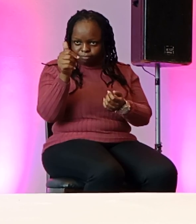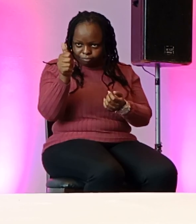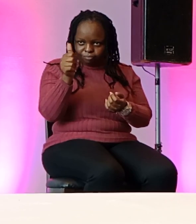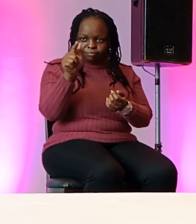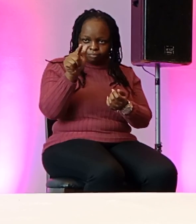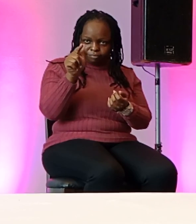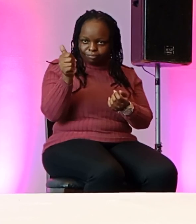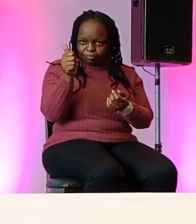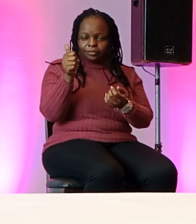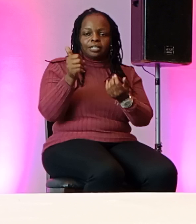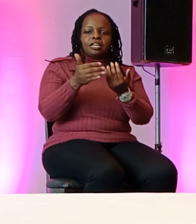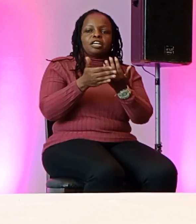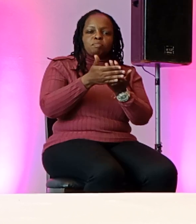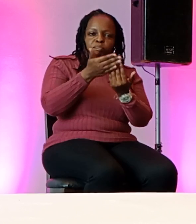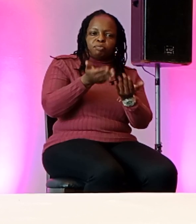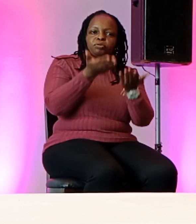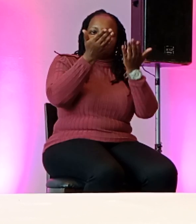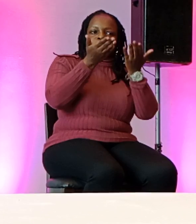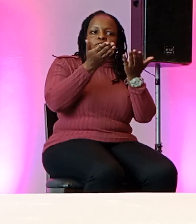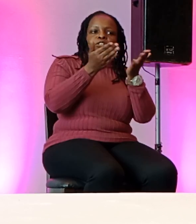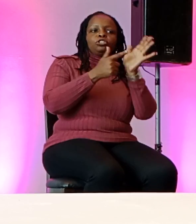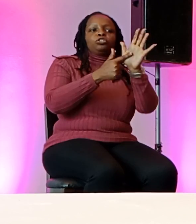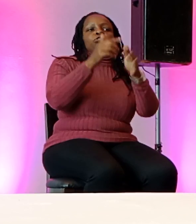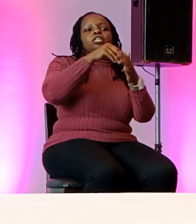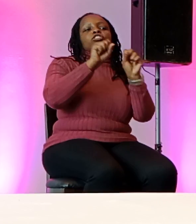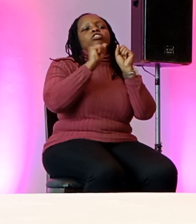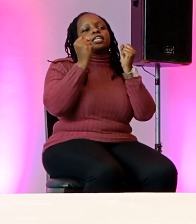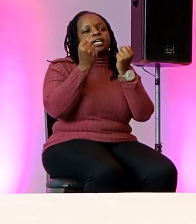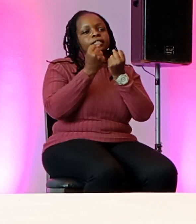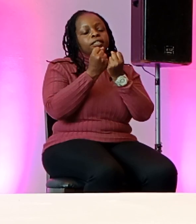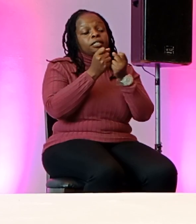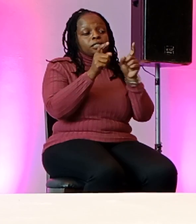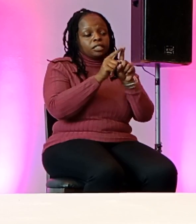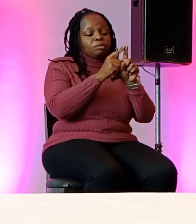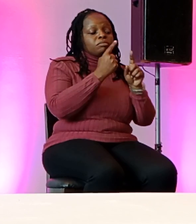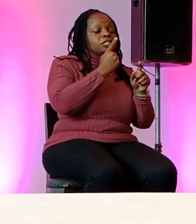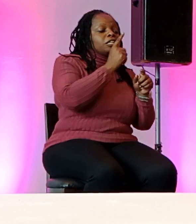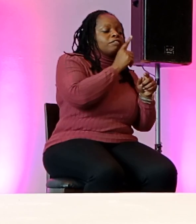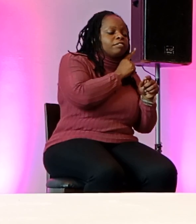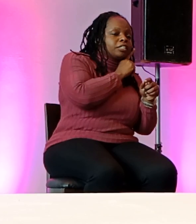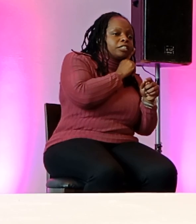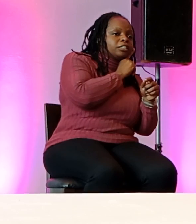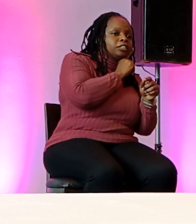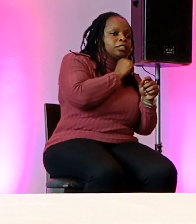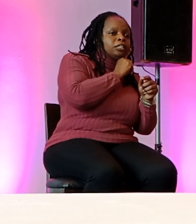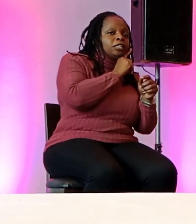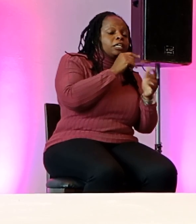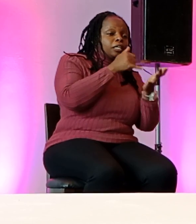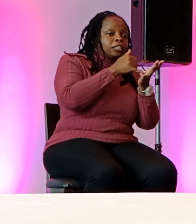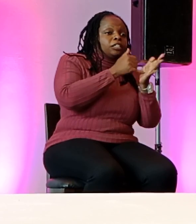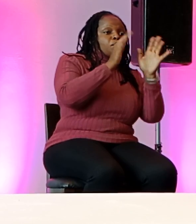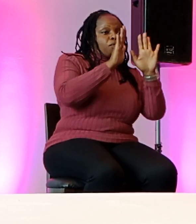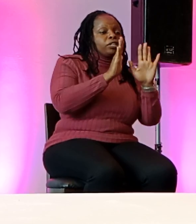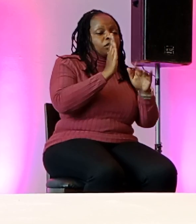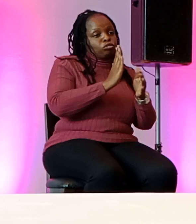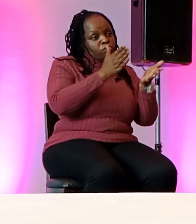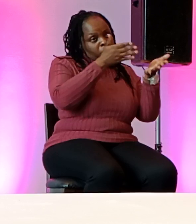improve our showing in society. We've already said why it is critical that we be